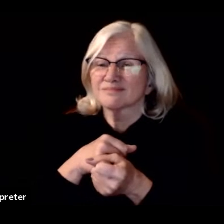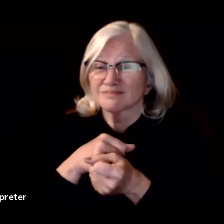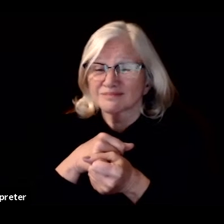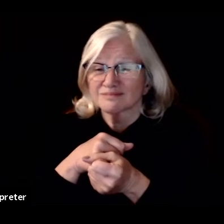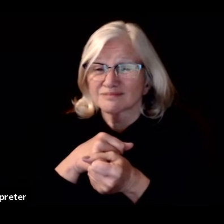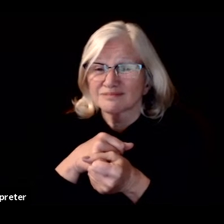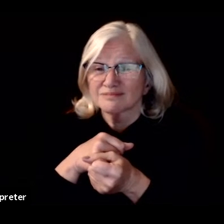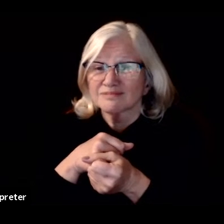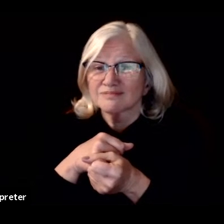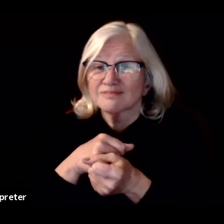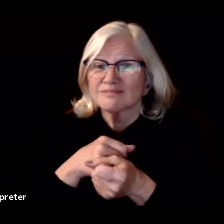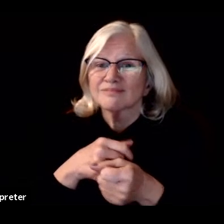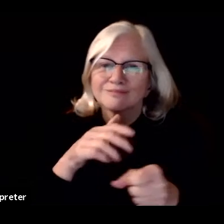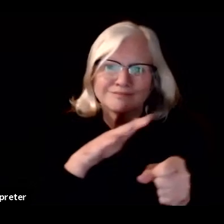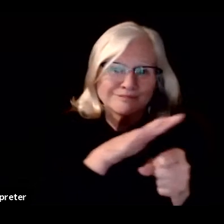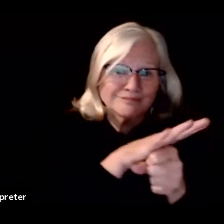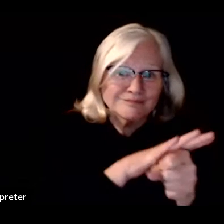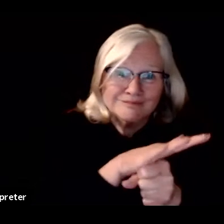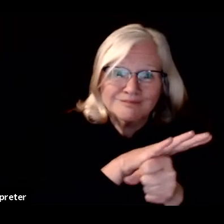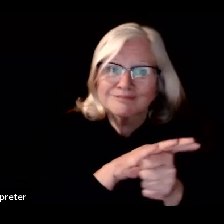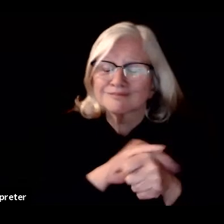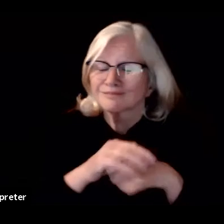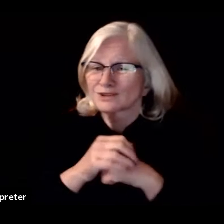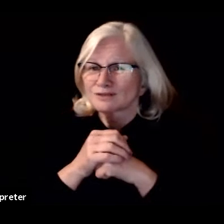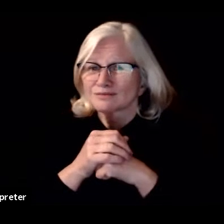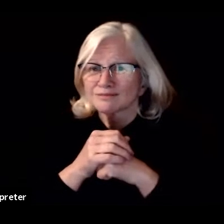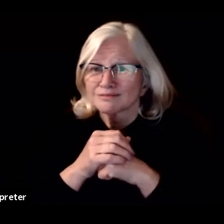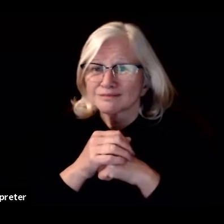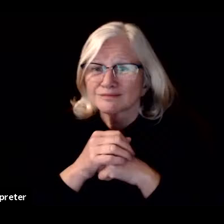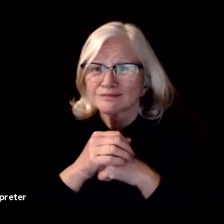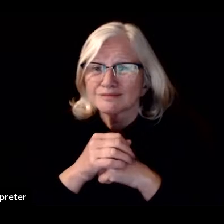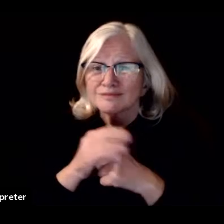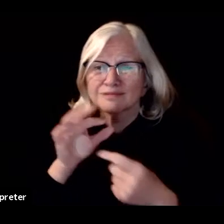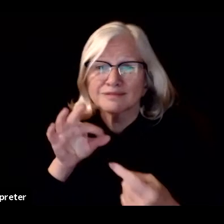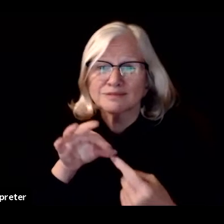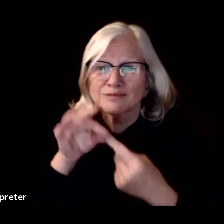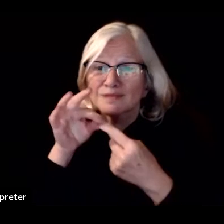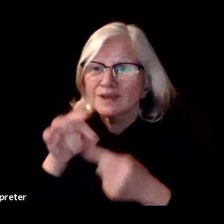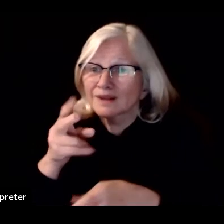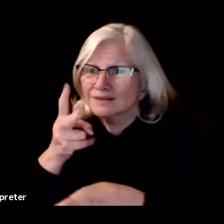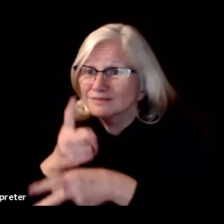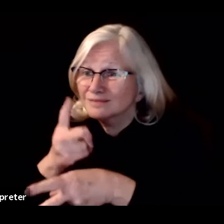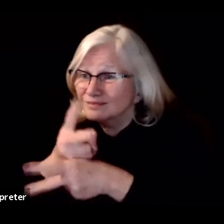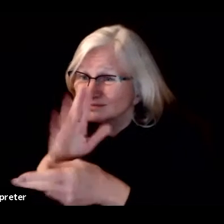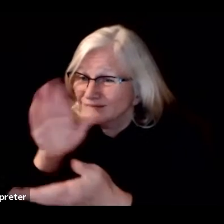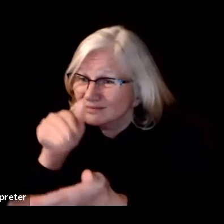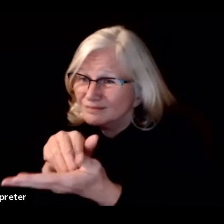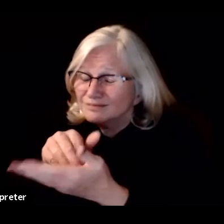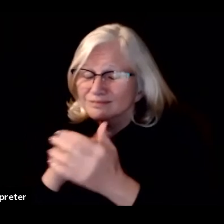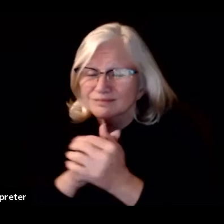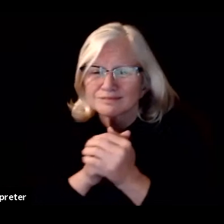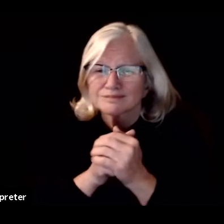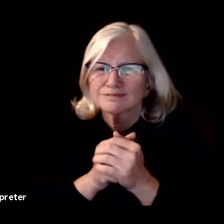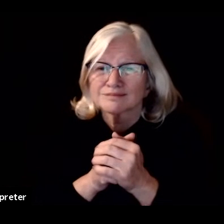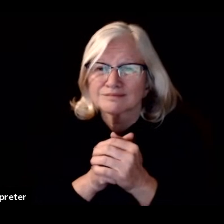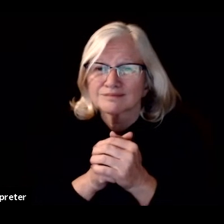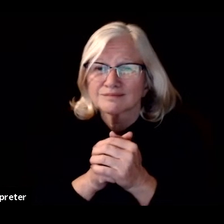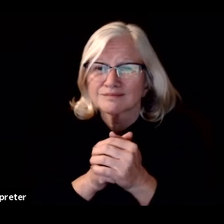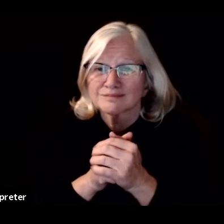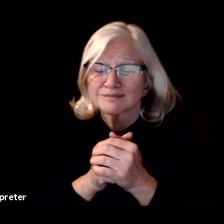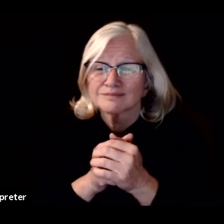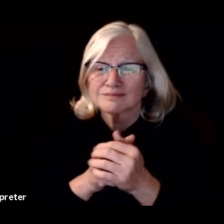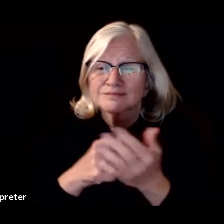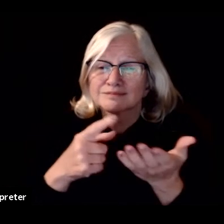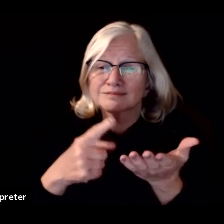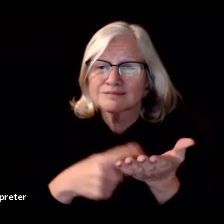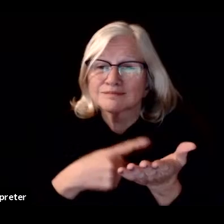space in tertiary care facilities, and beginning to, when they need to, delay some less